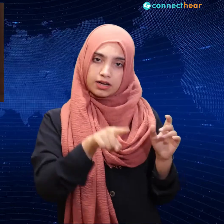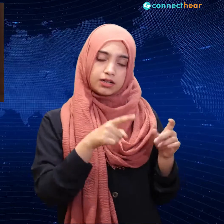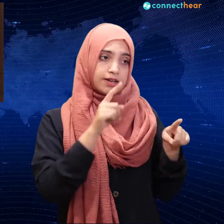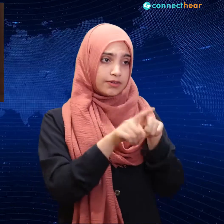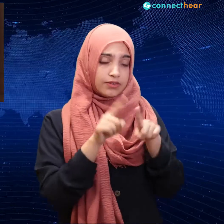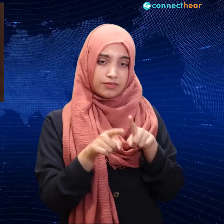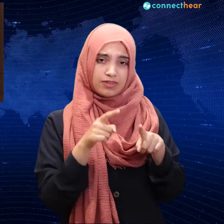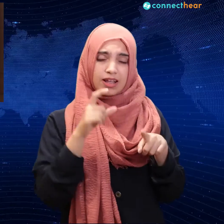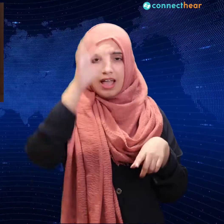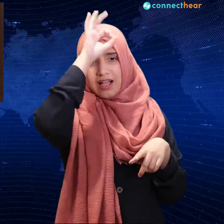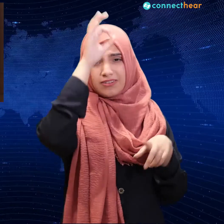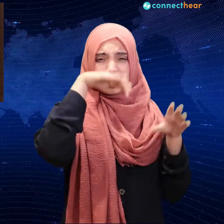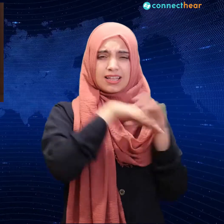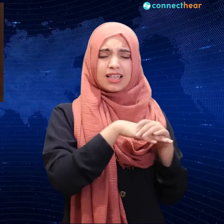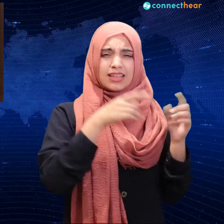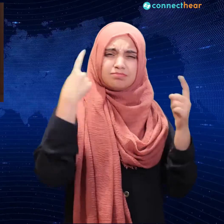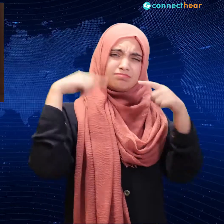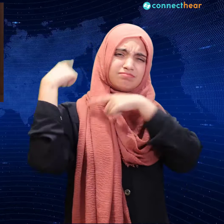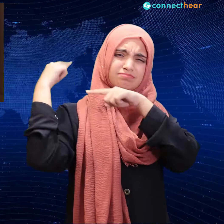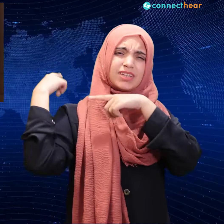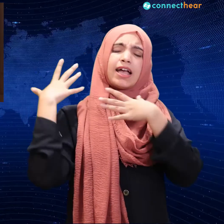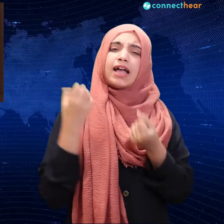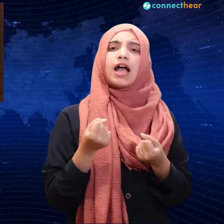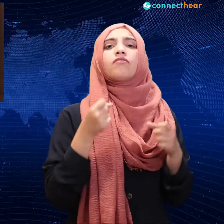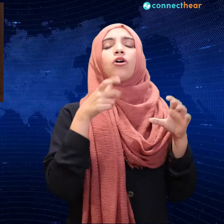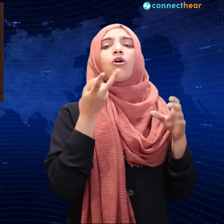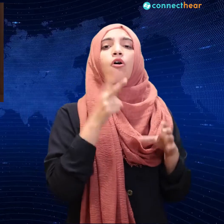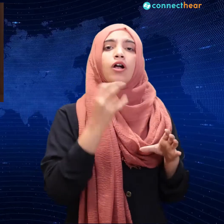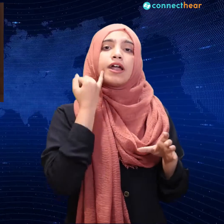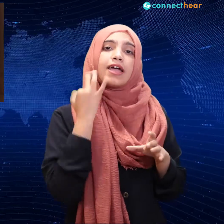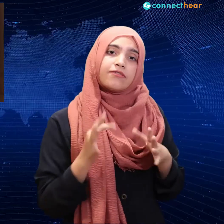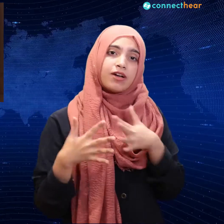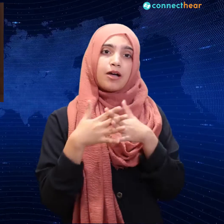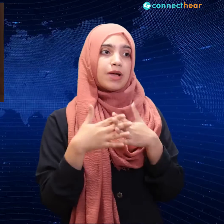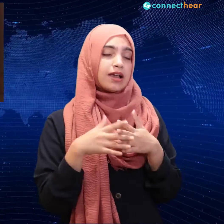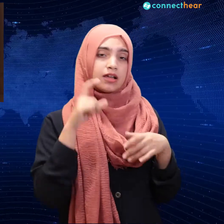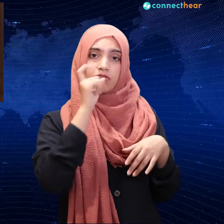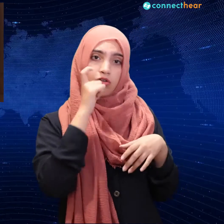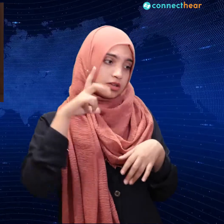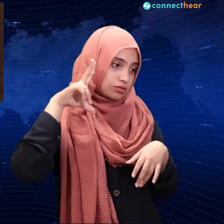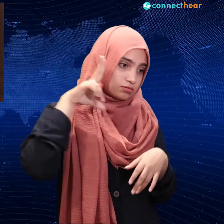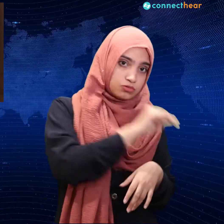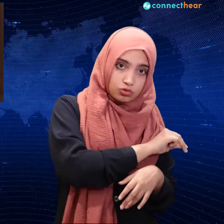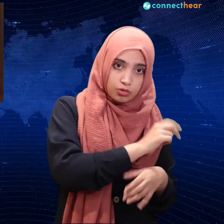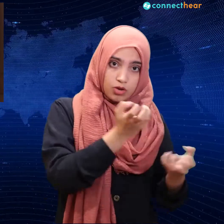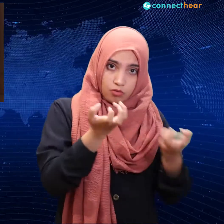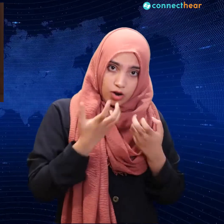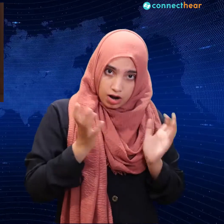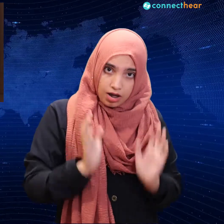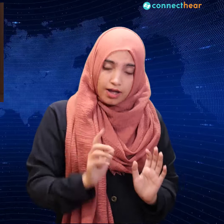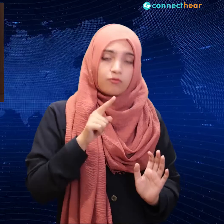trying to achieve militarily, this is not going to happen. And so they will be stuck there. Our army chief,